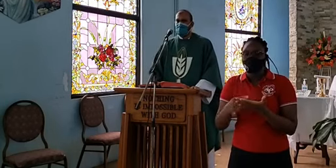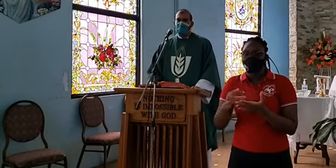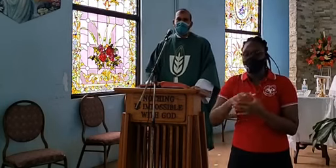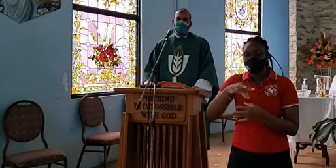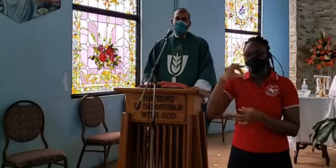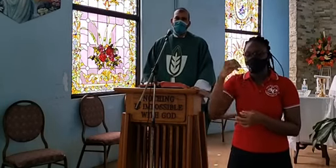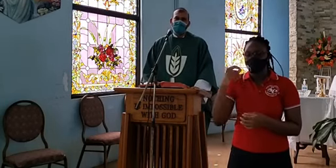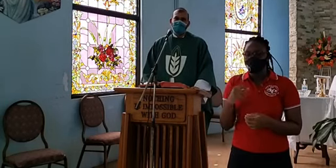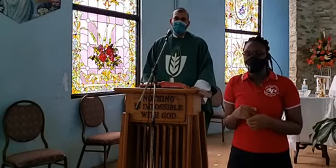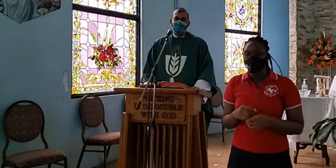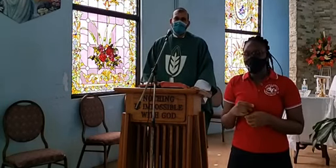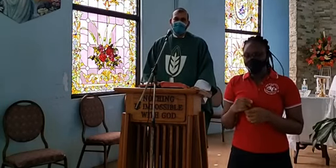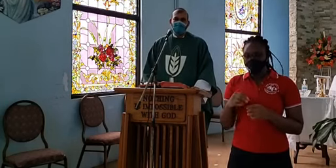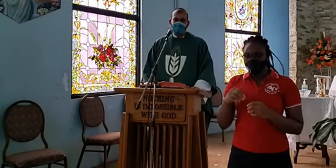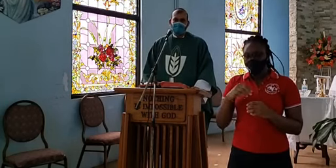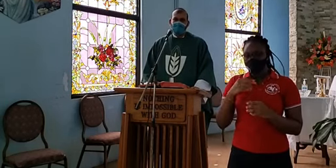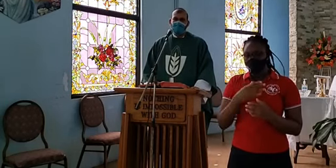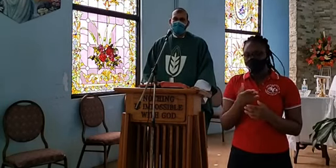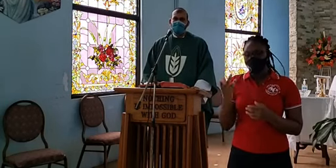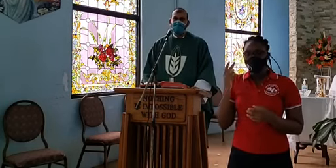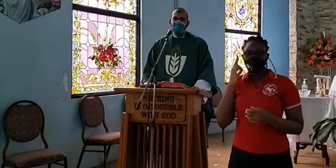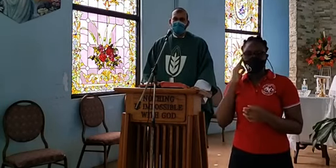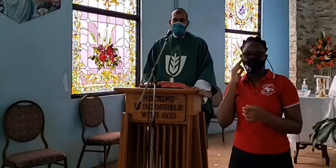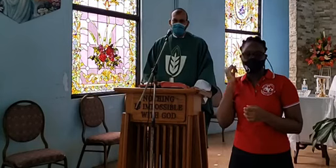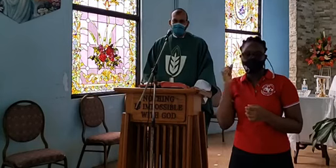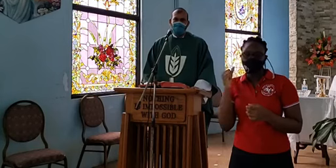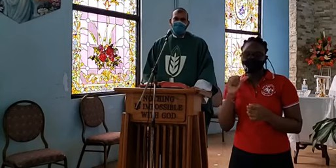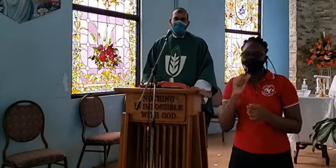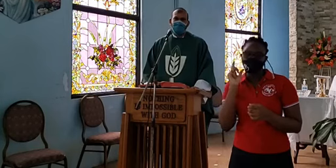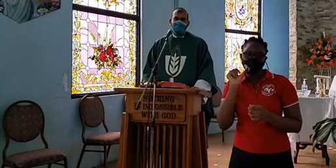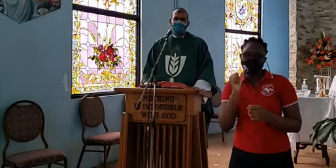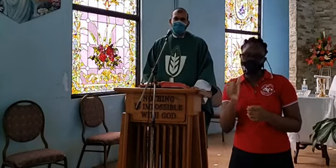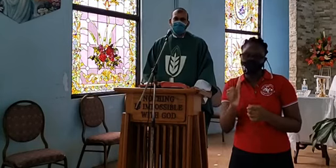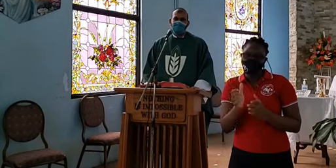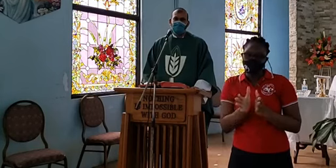Mass those who are hearing in fear.